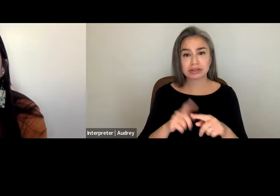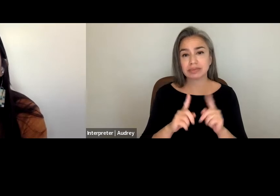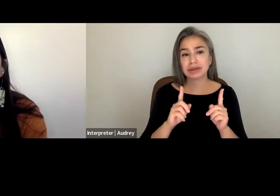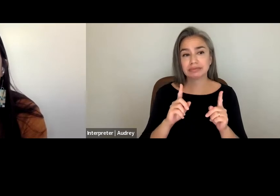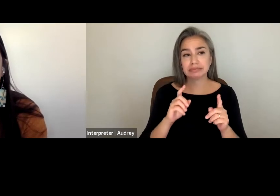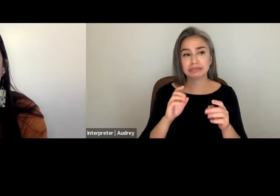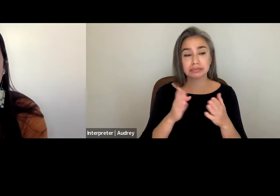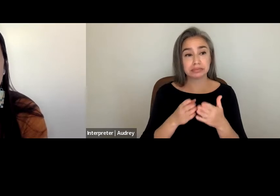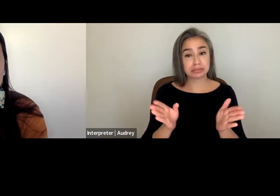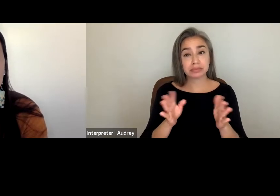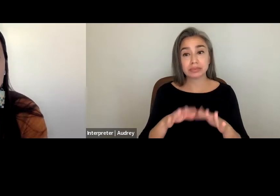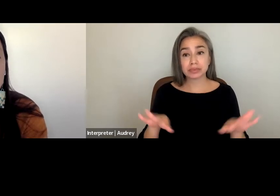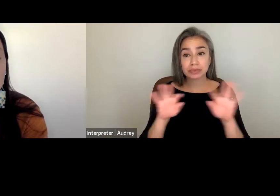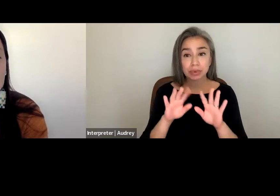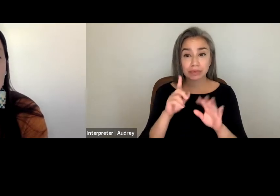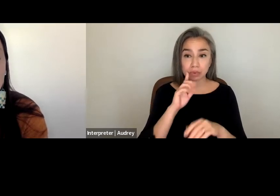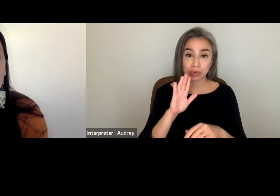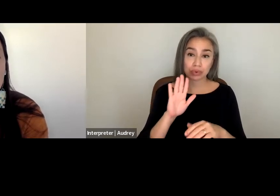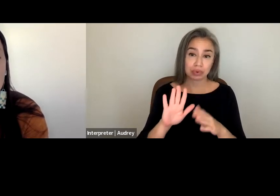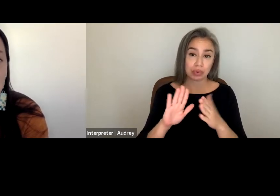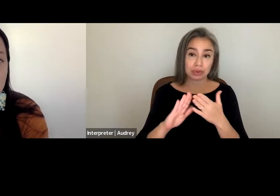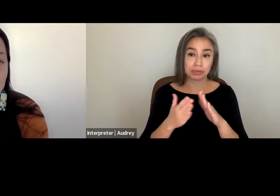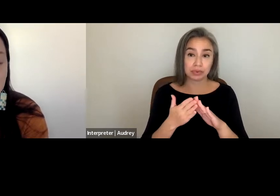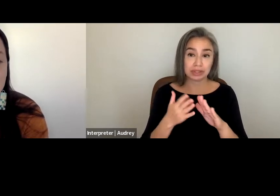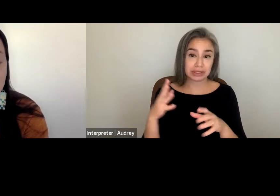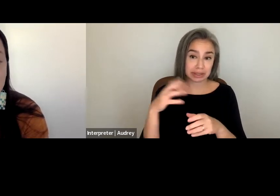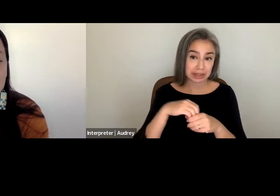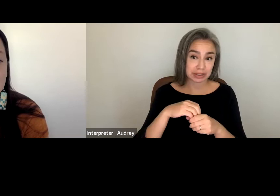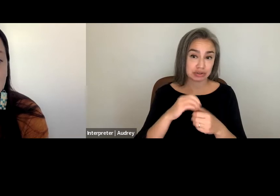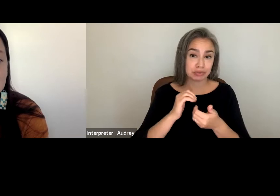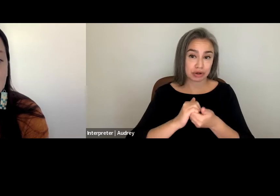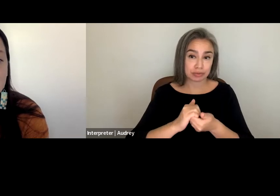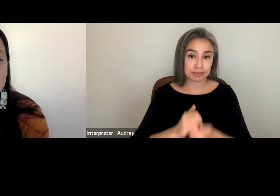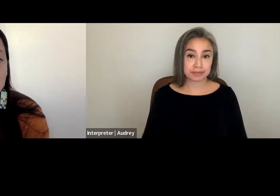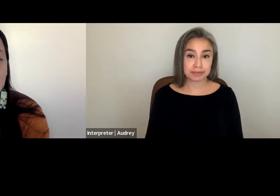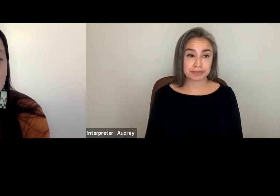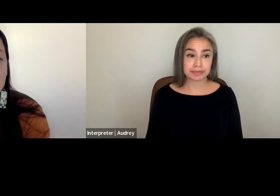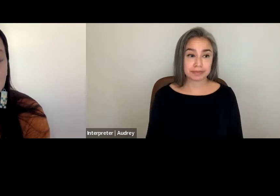generally important for your community engaged partnership.